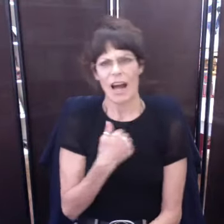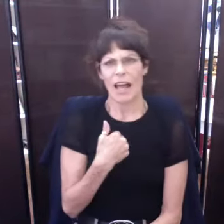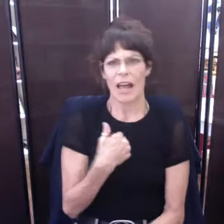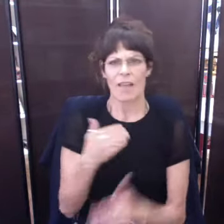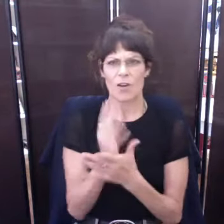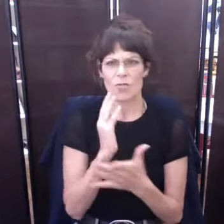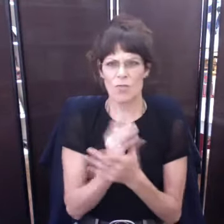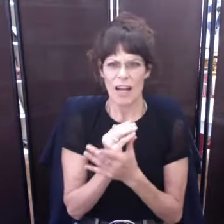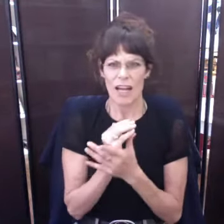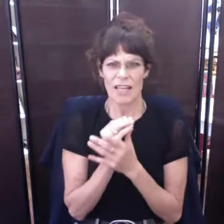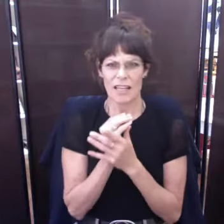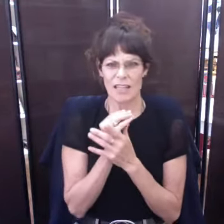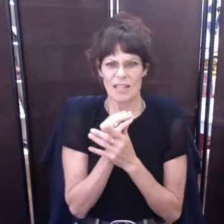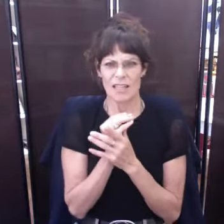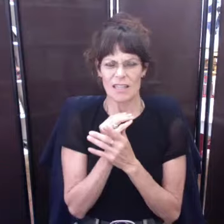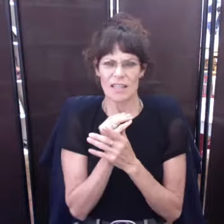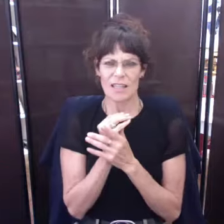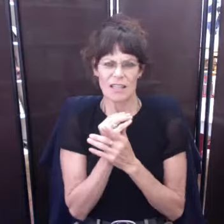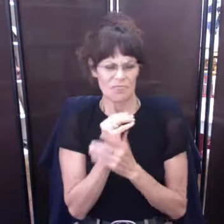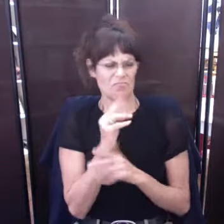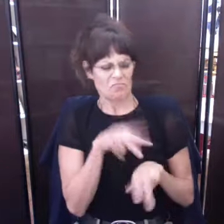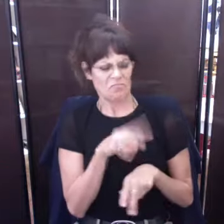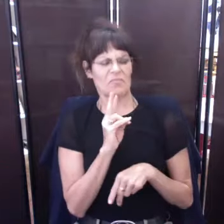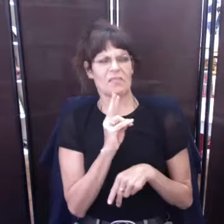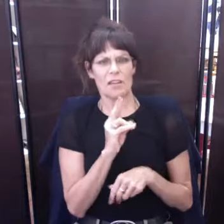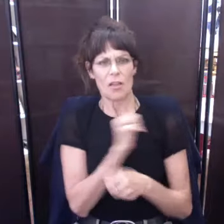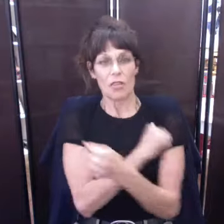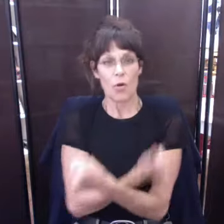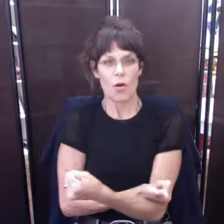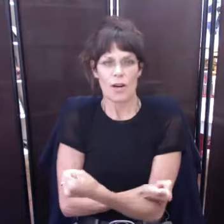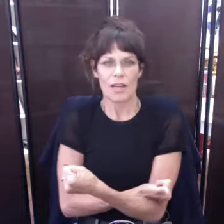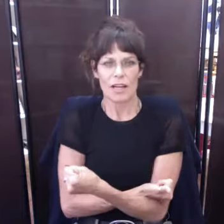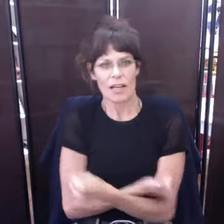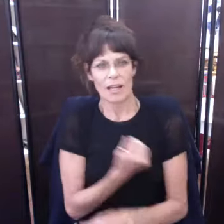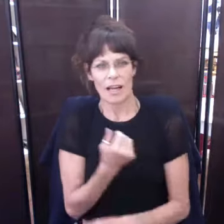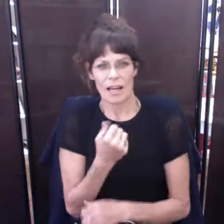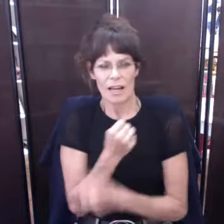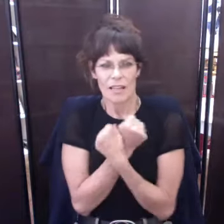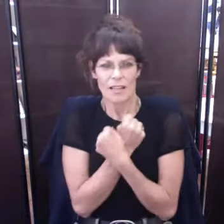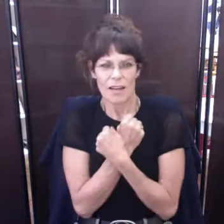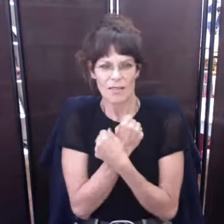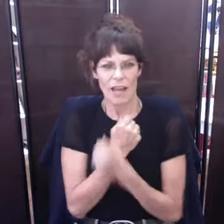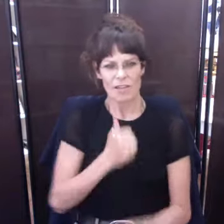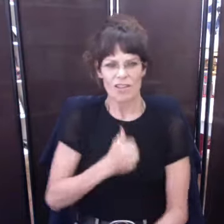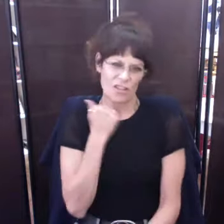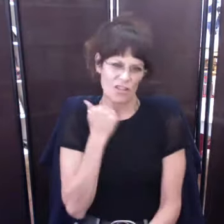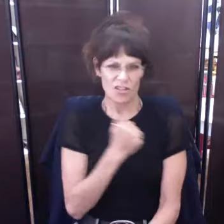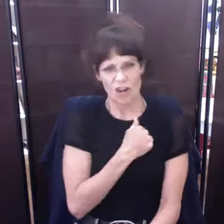discredit anybody of authority. And I love to give them that jarring, snarky attitude. And of course, I was foul-mouthed